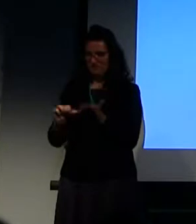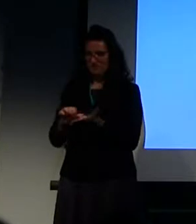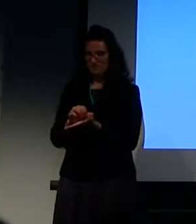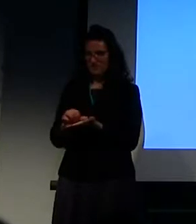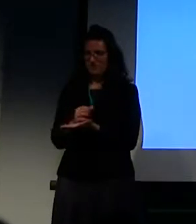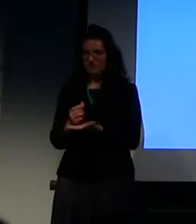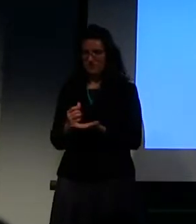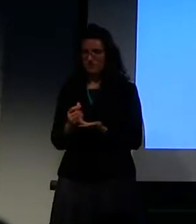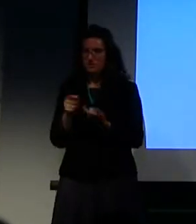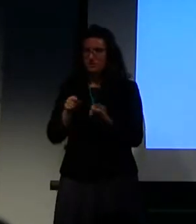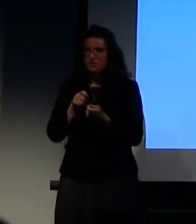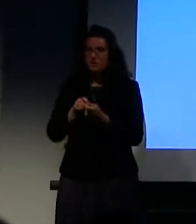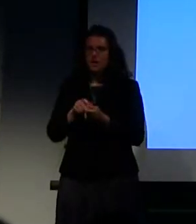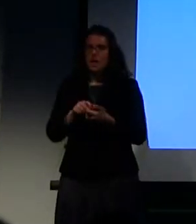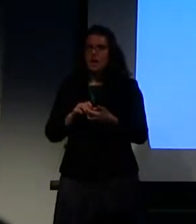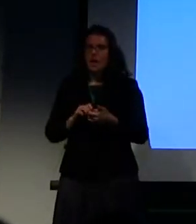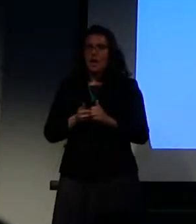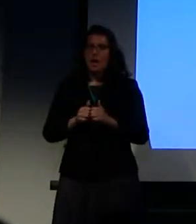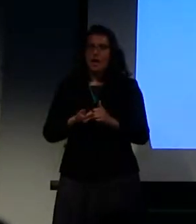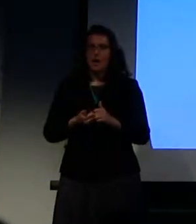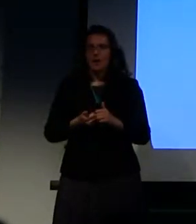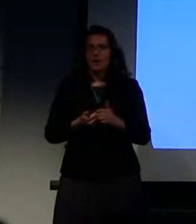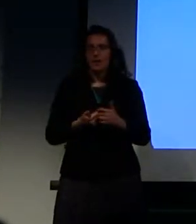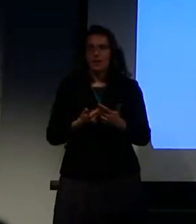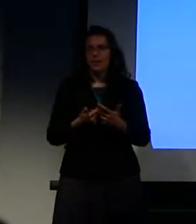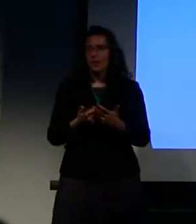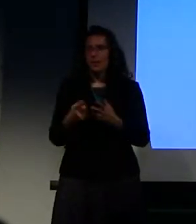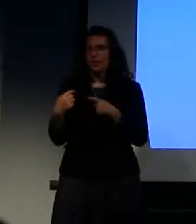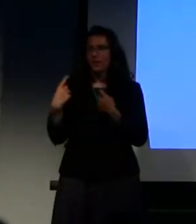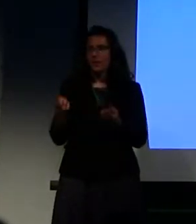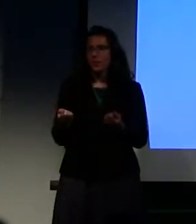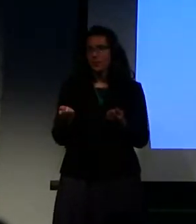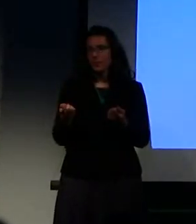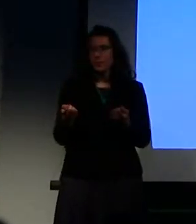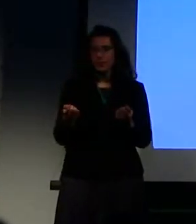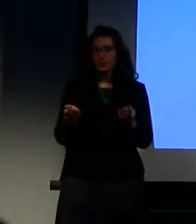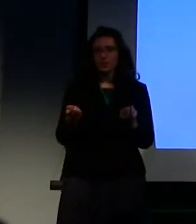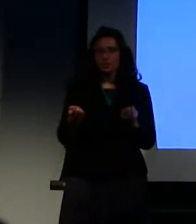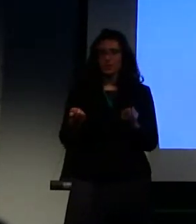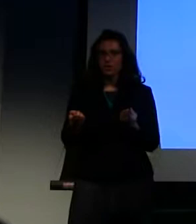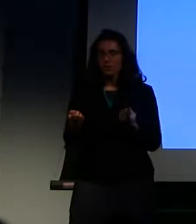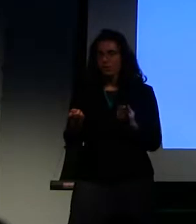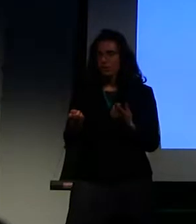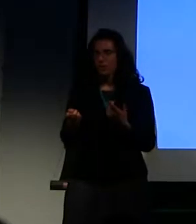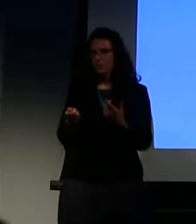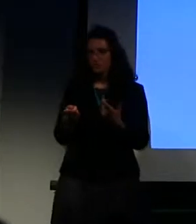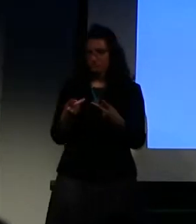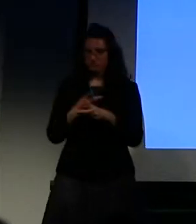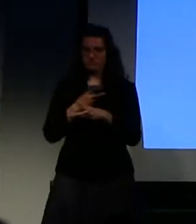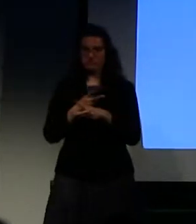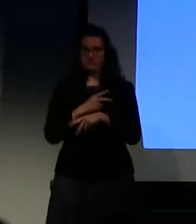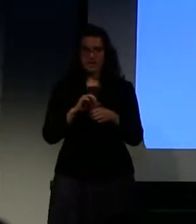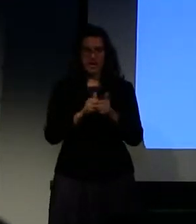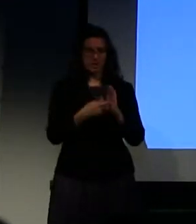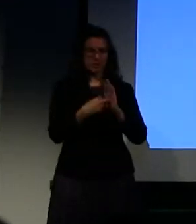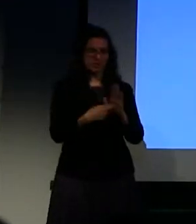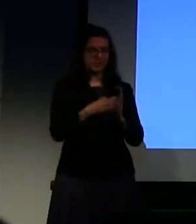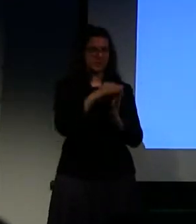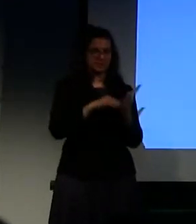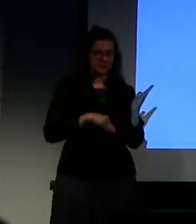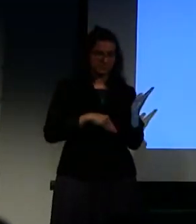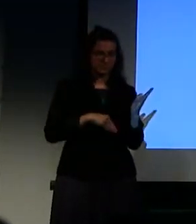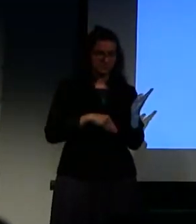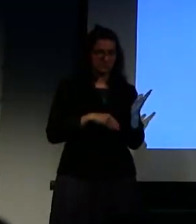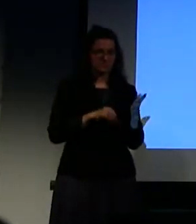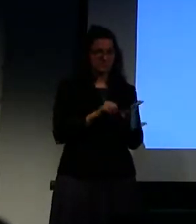Specifically, how do you, with that piece, how have you worked through how to represent that on the written page? And any comments about